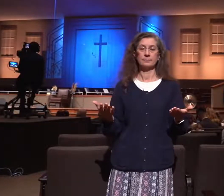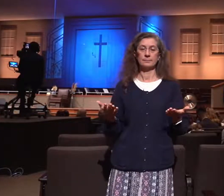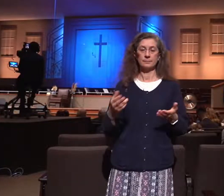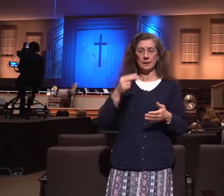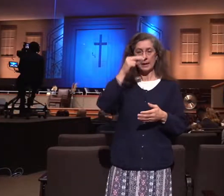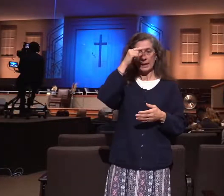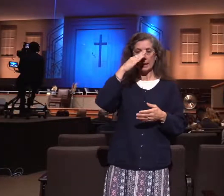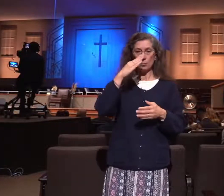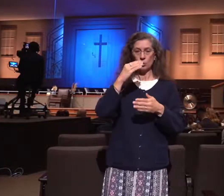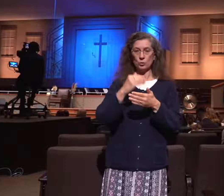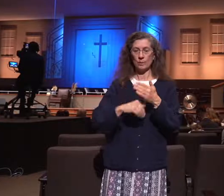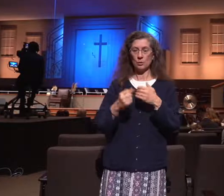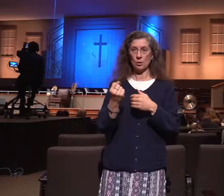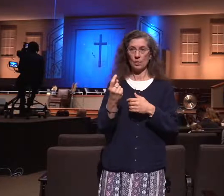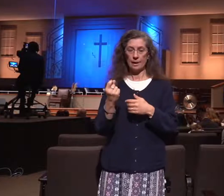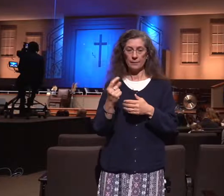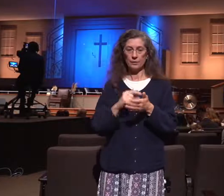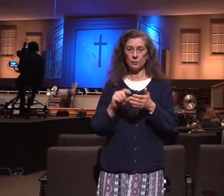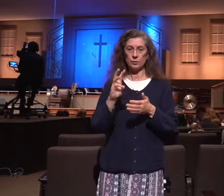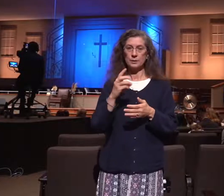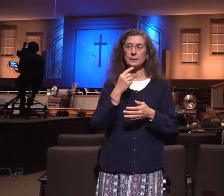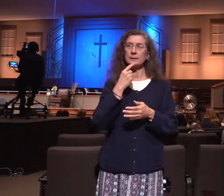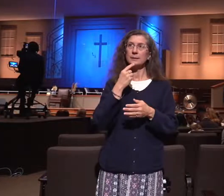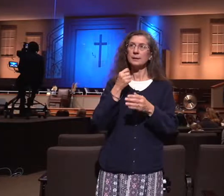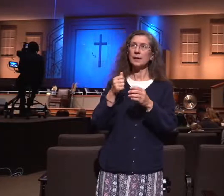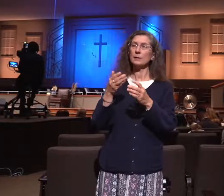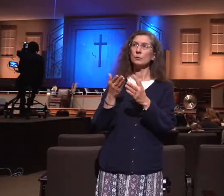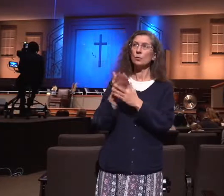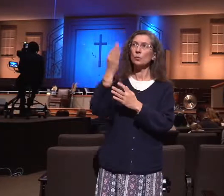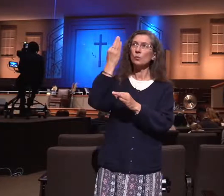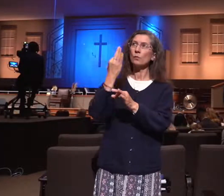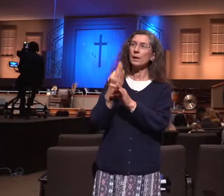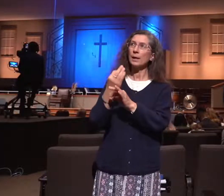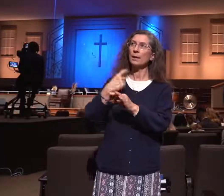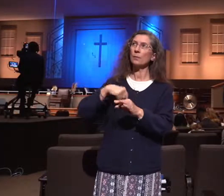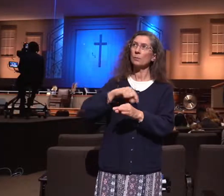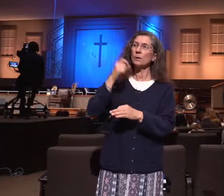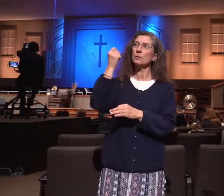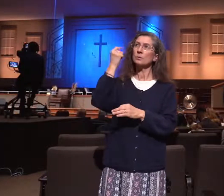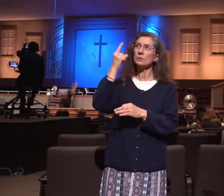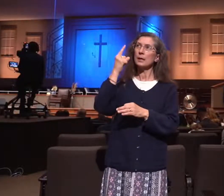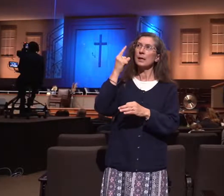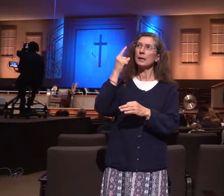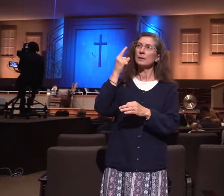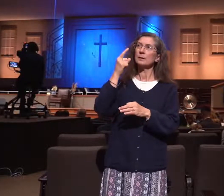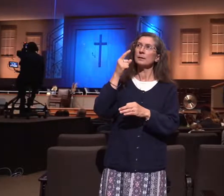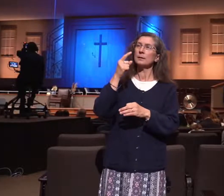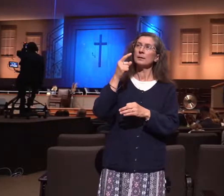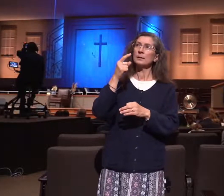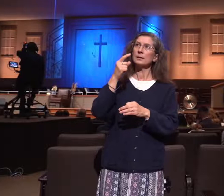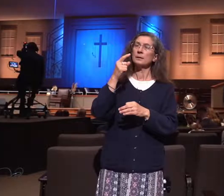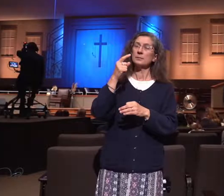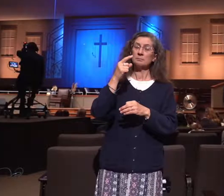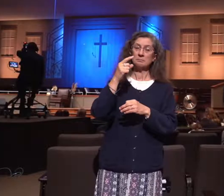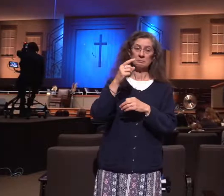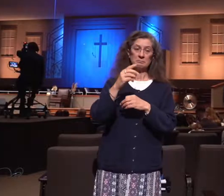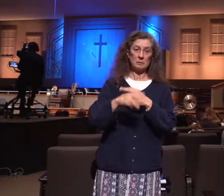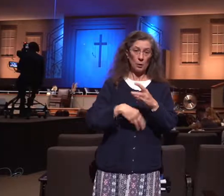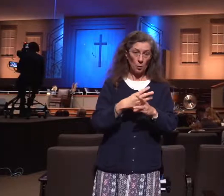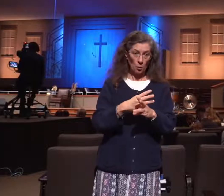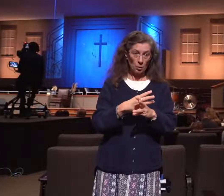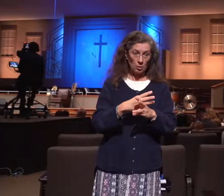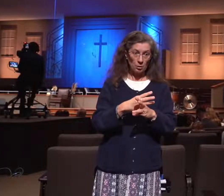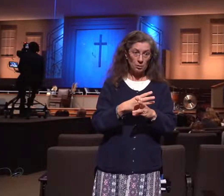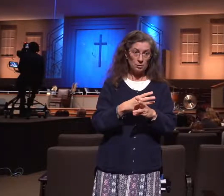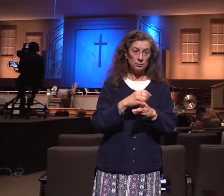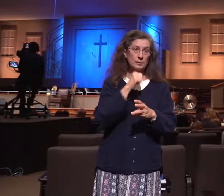Hebrews 11:6 says, through faith we understand that the worlds, and that doesn't just mean planet